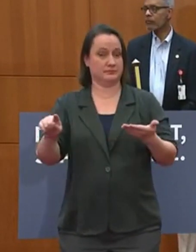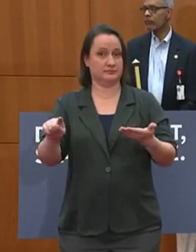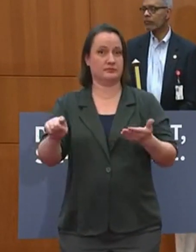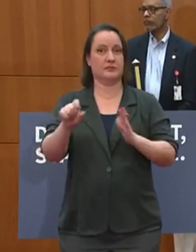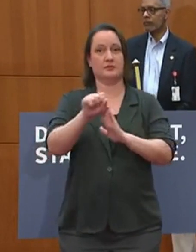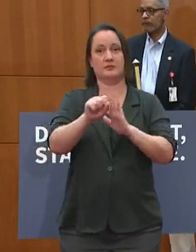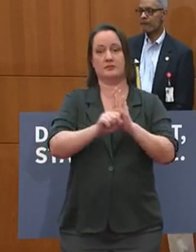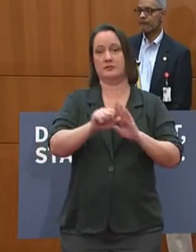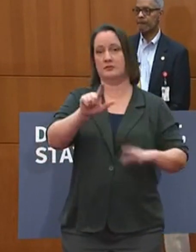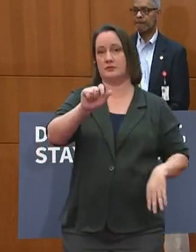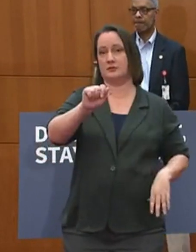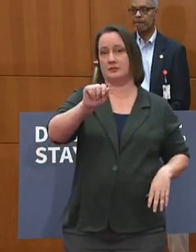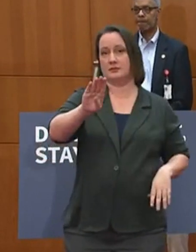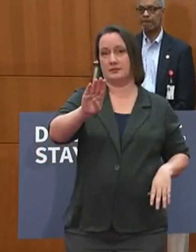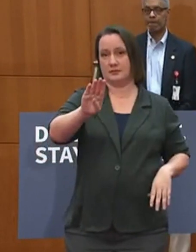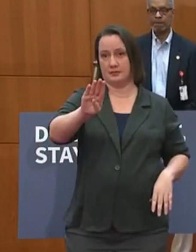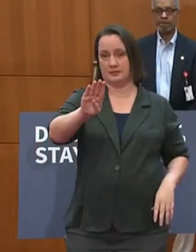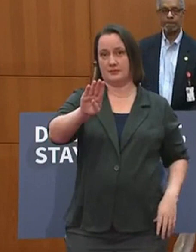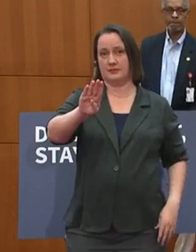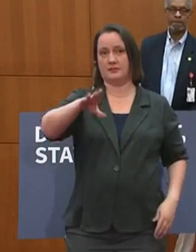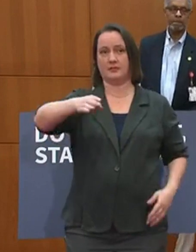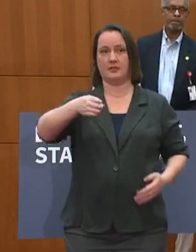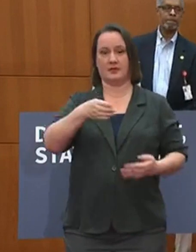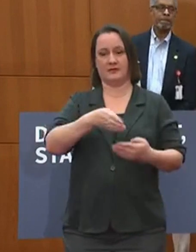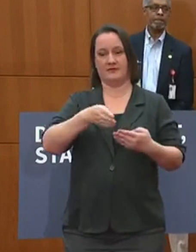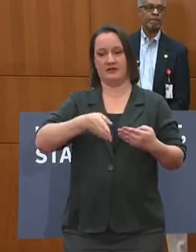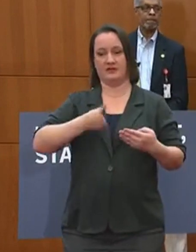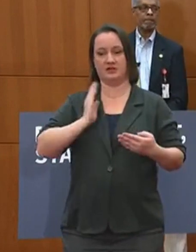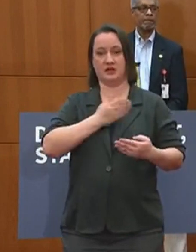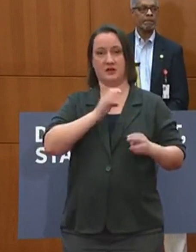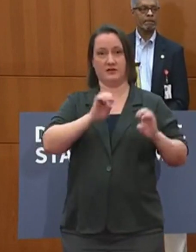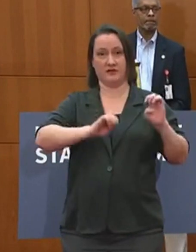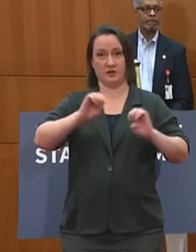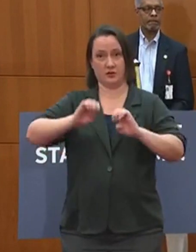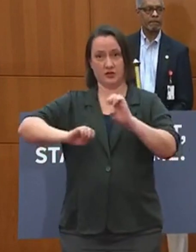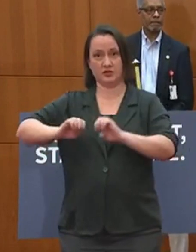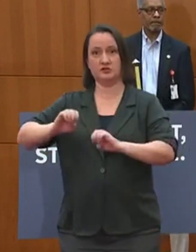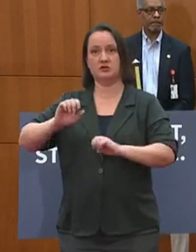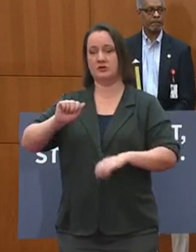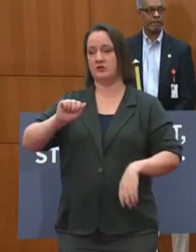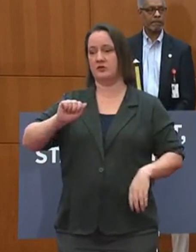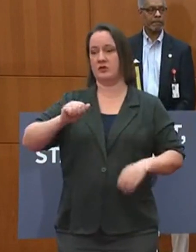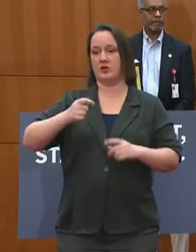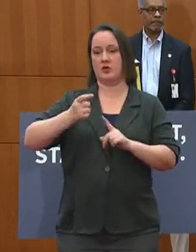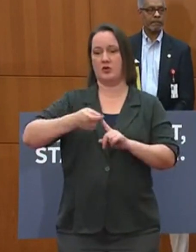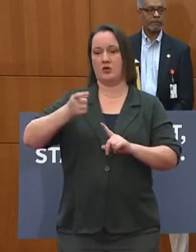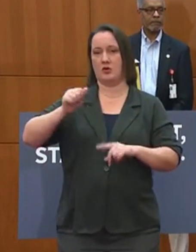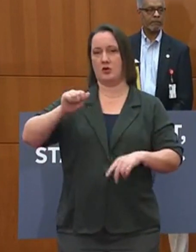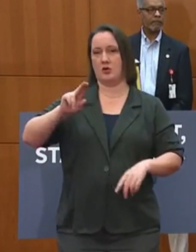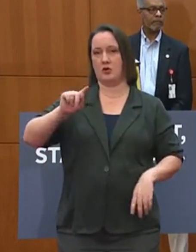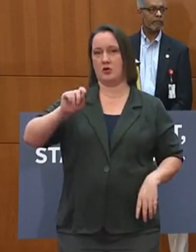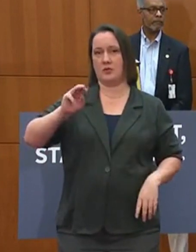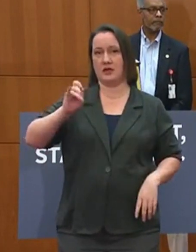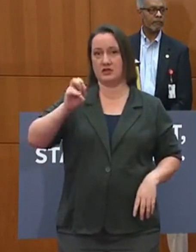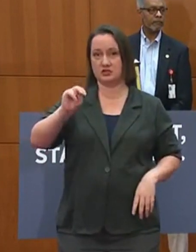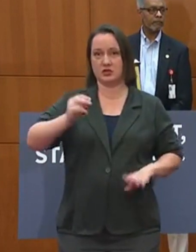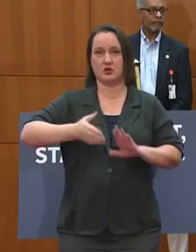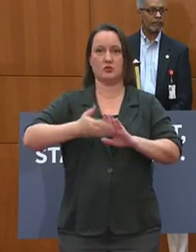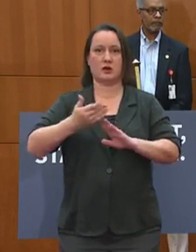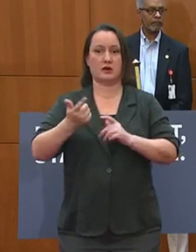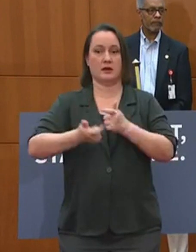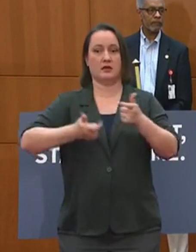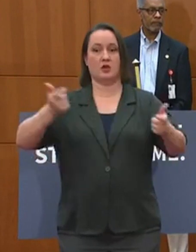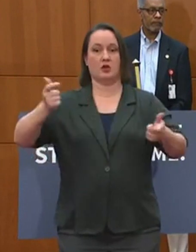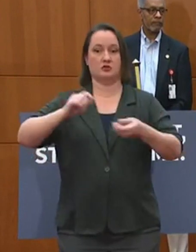state laboratory completed our evaluations of automation and being able to run larger